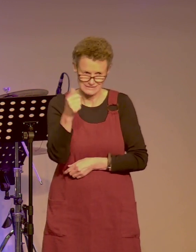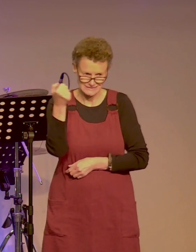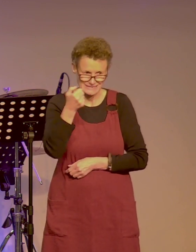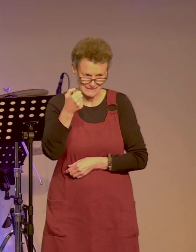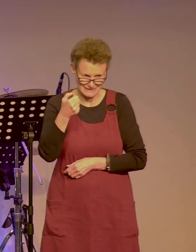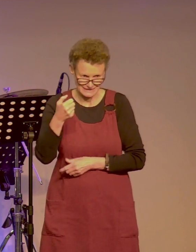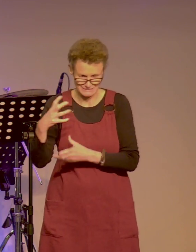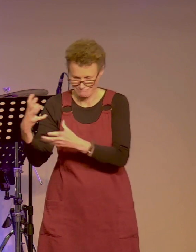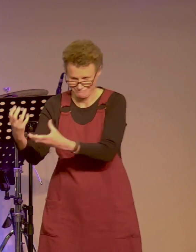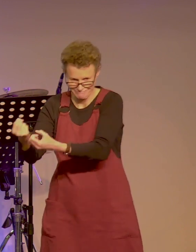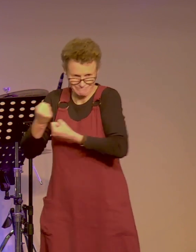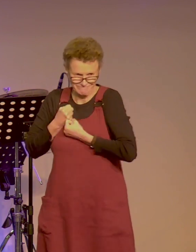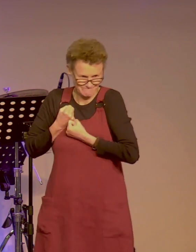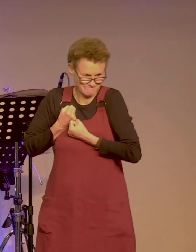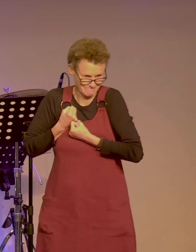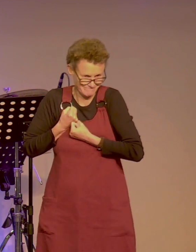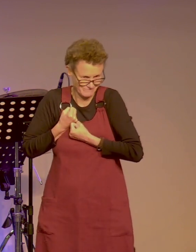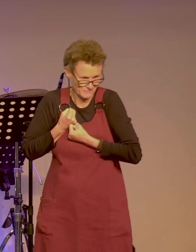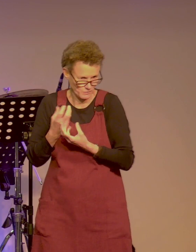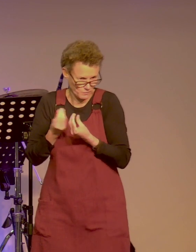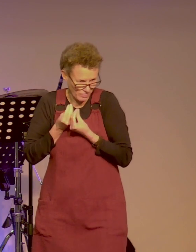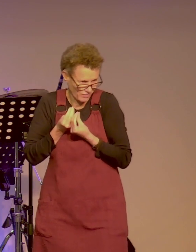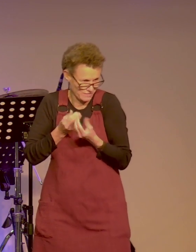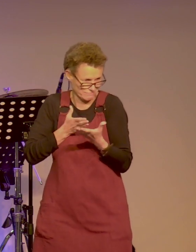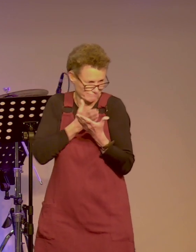But we think of John 3:16.